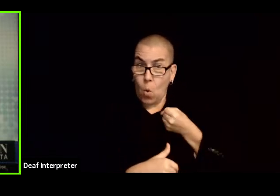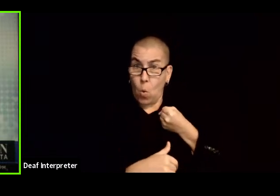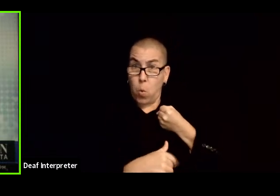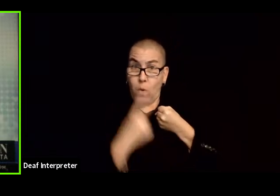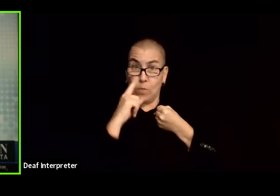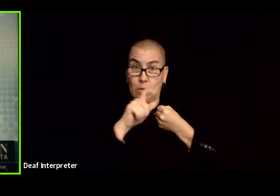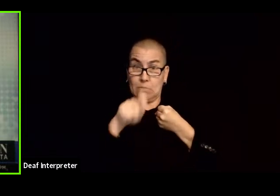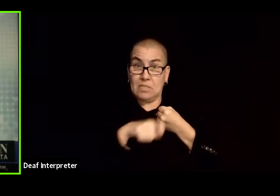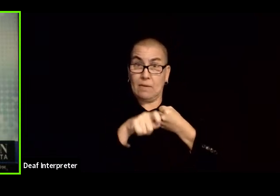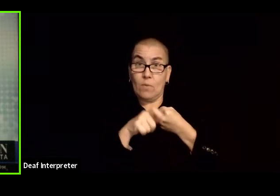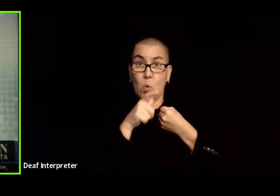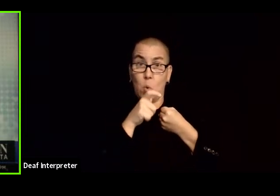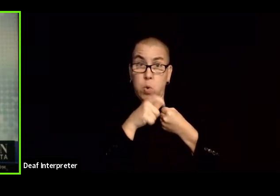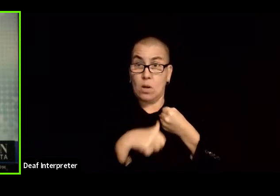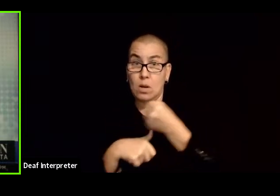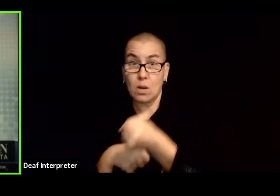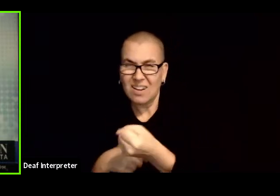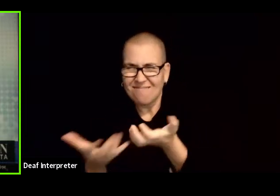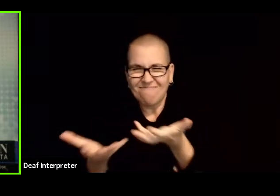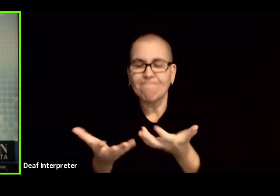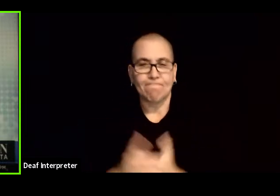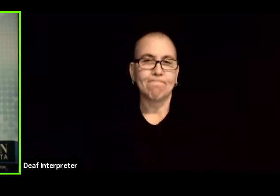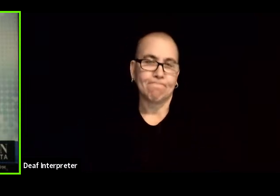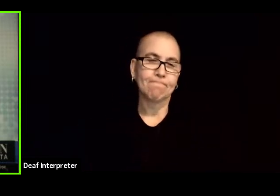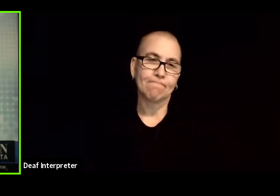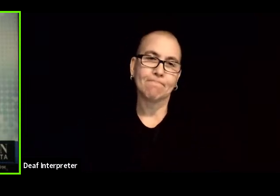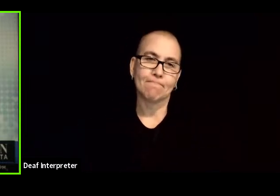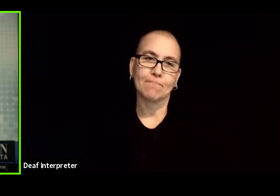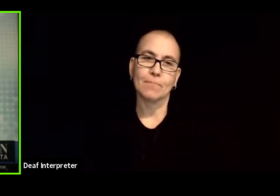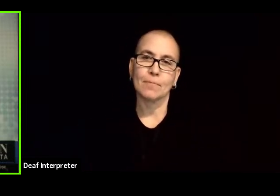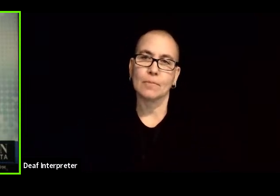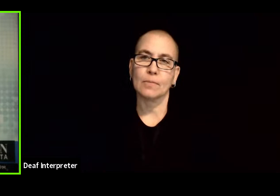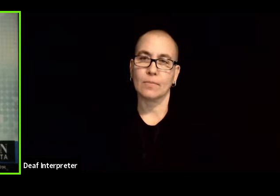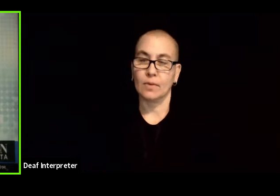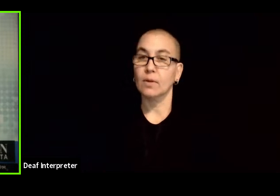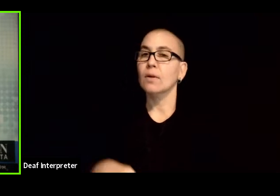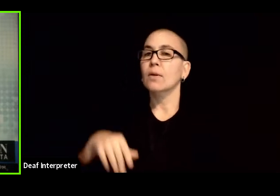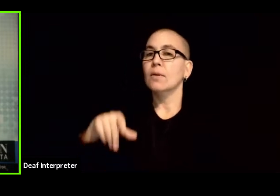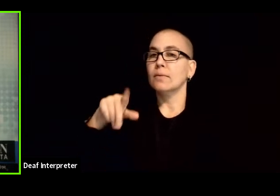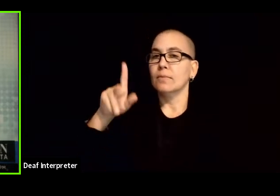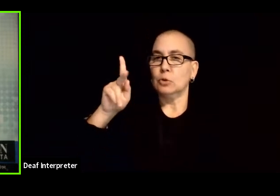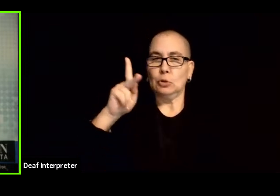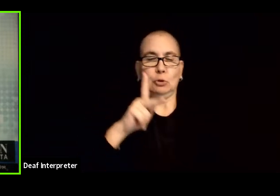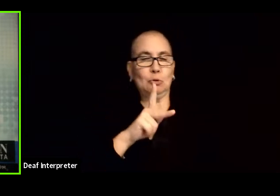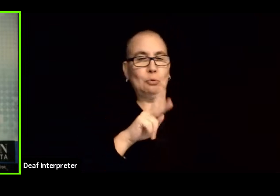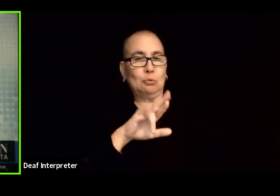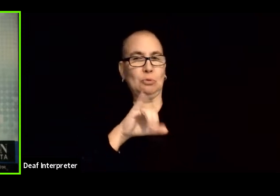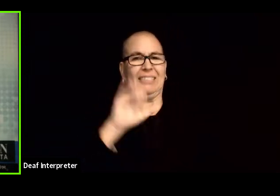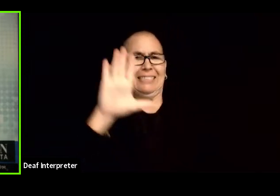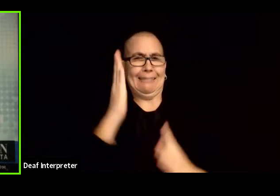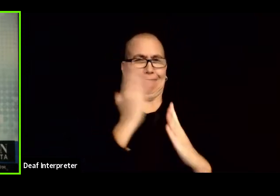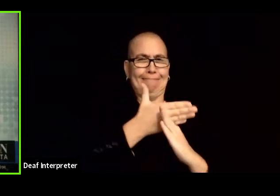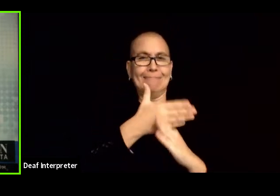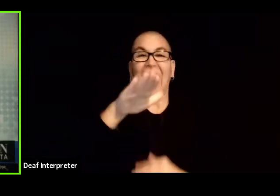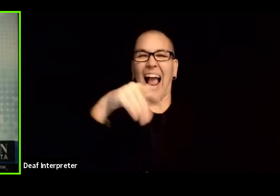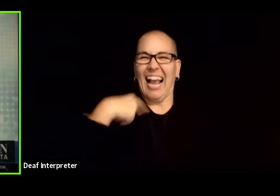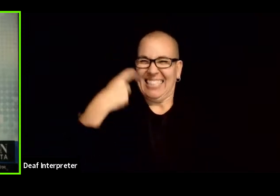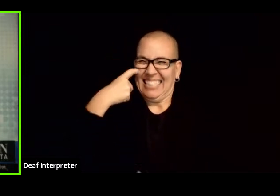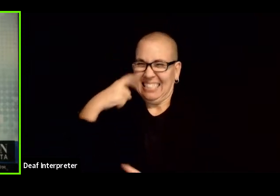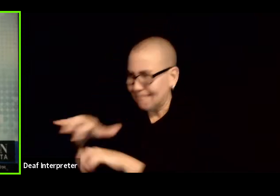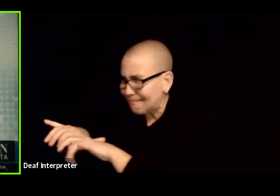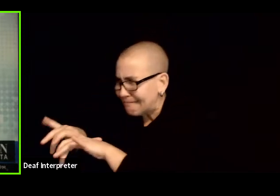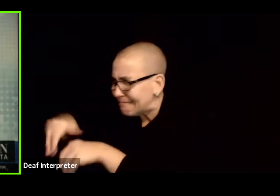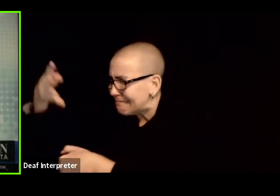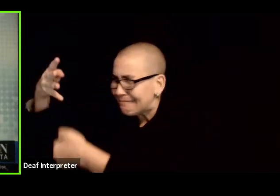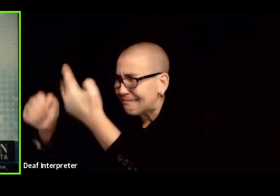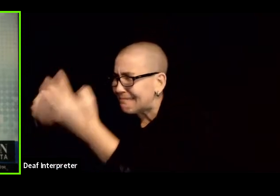checked, and we have multiple different sources of data, and what I'm seeing looks like more